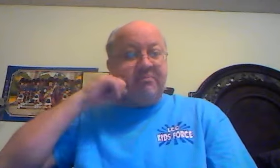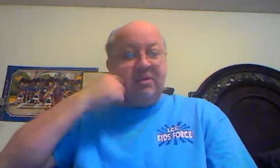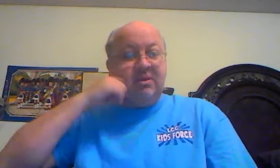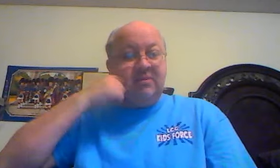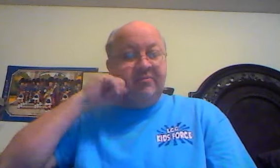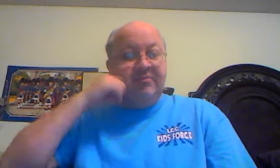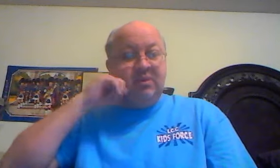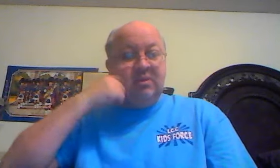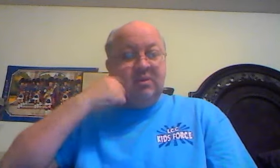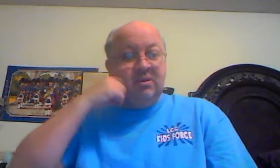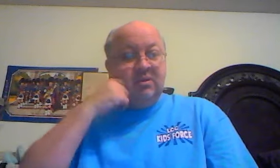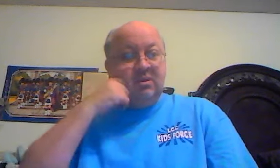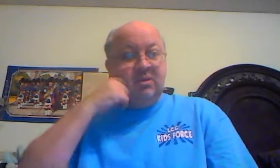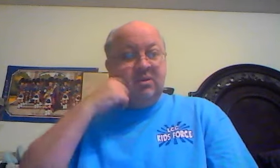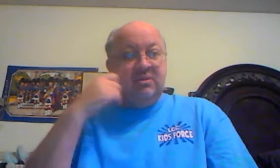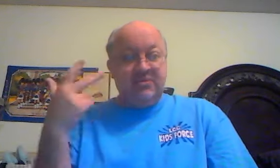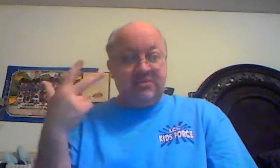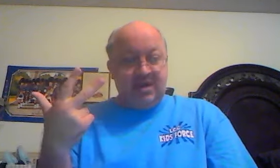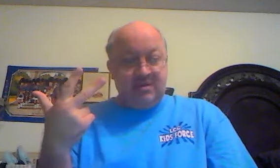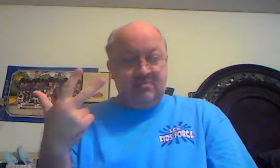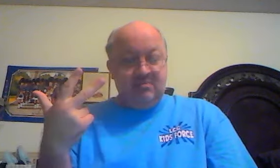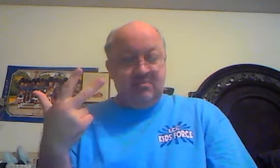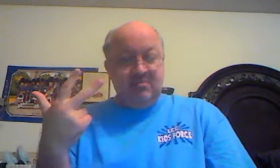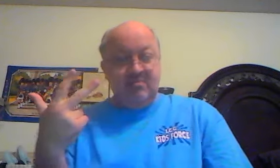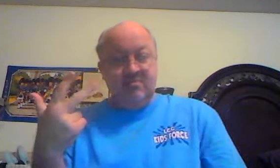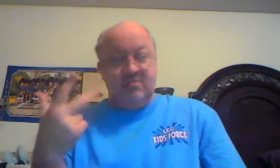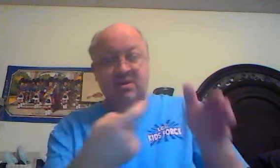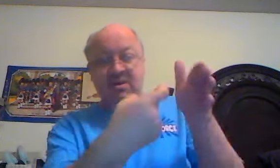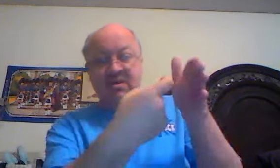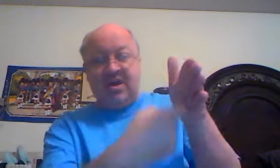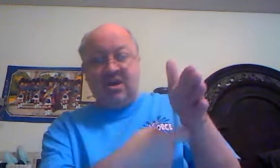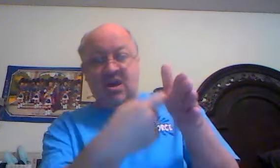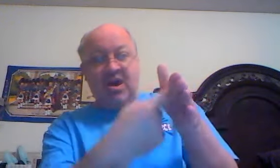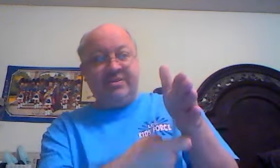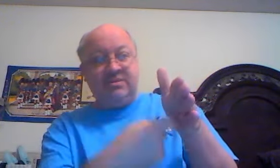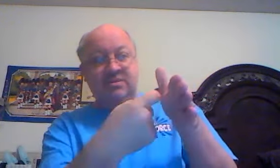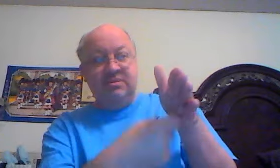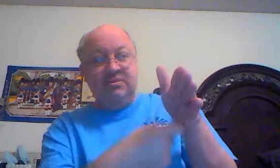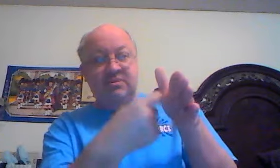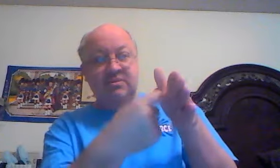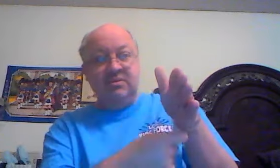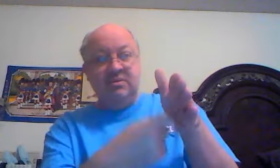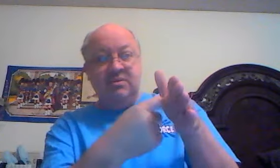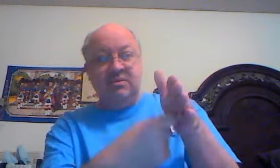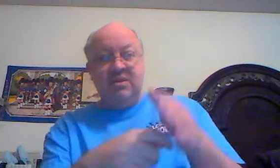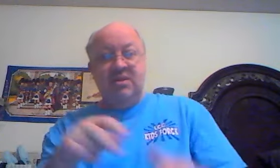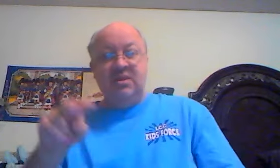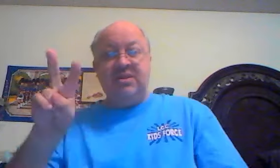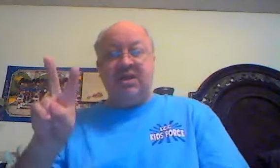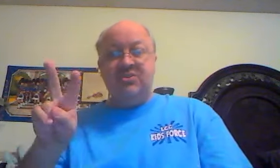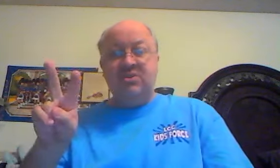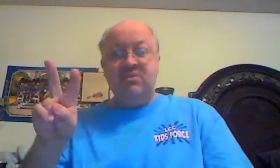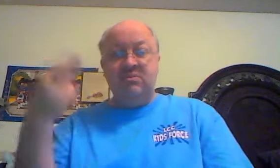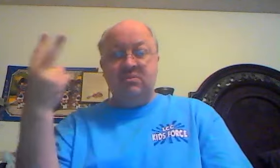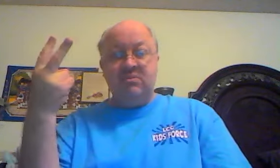Apple, there's 3 of them. They cost, take a 2 and